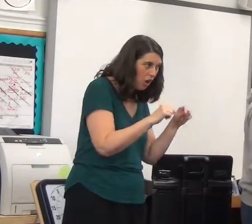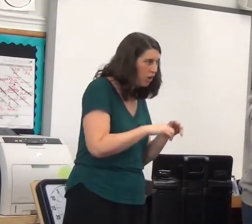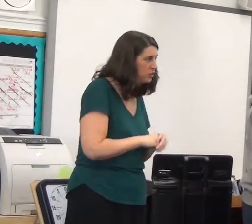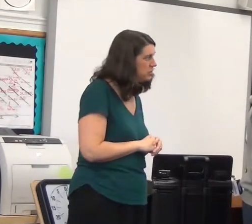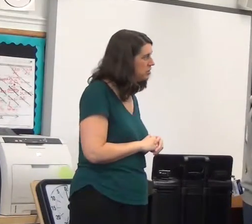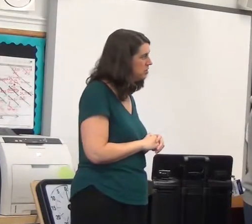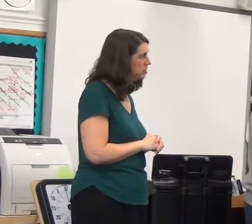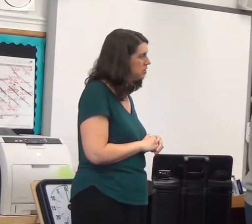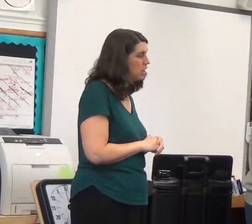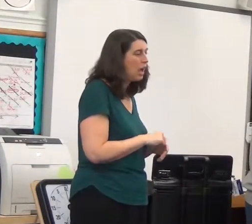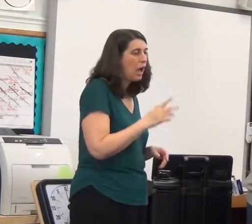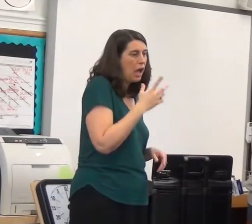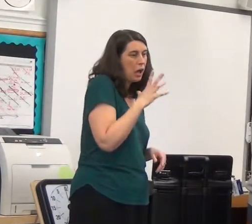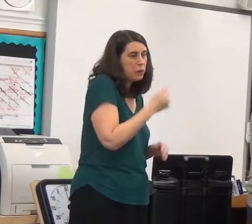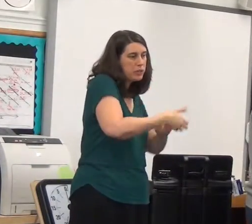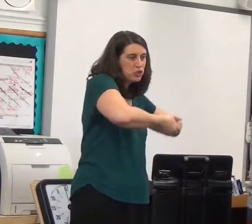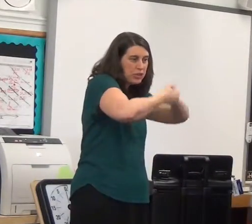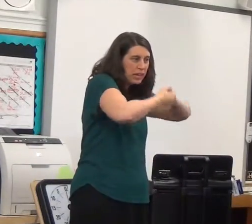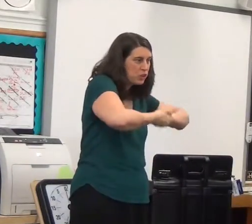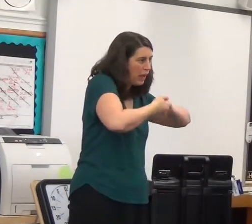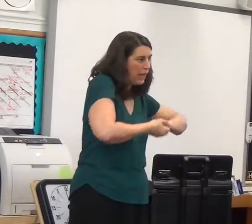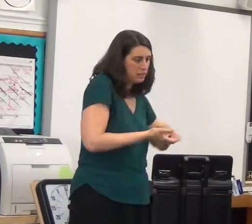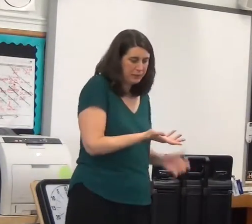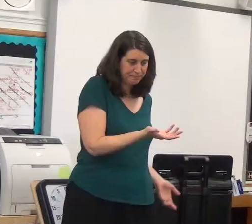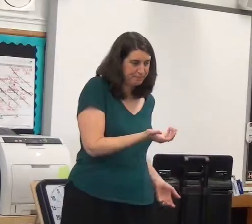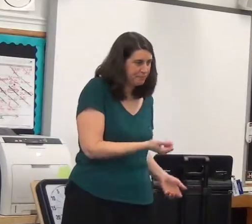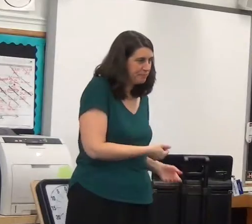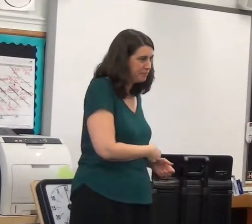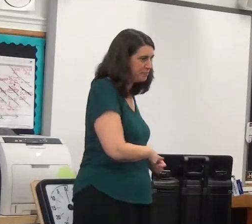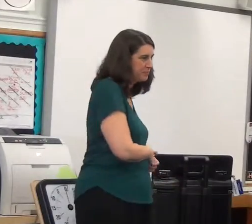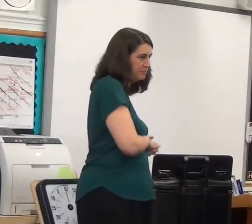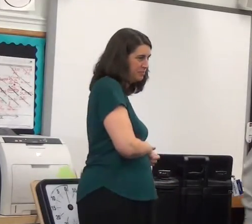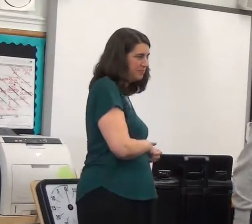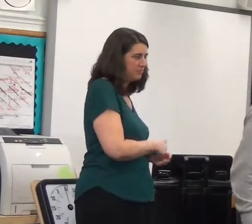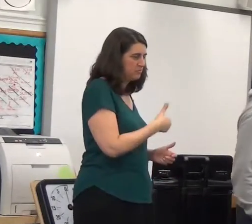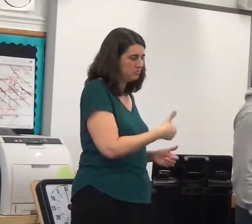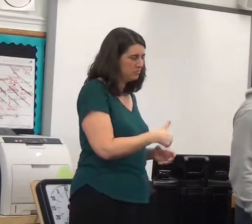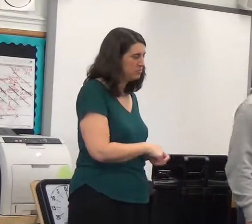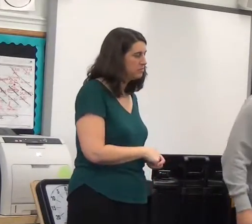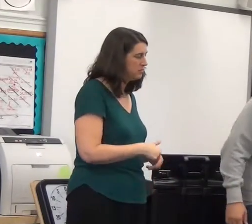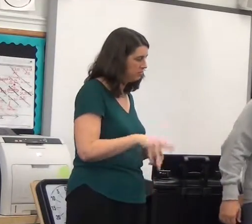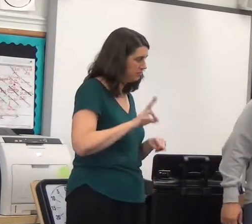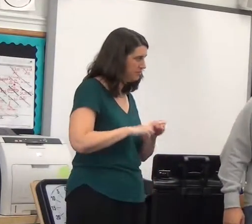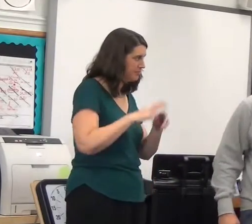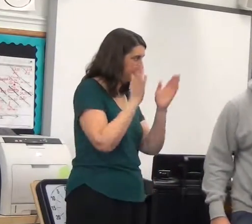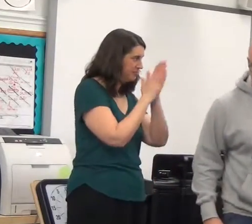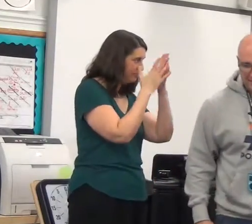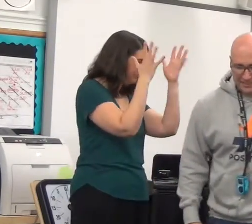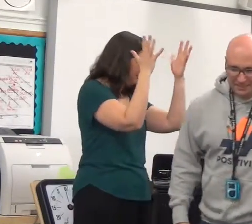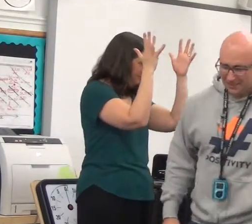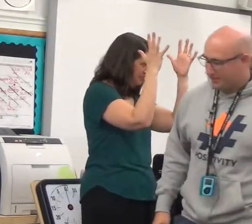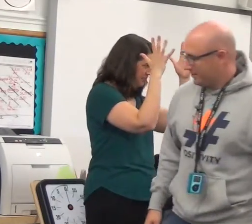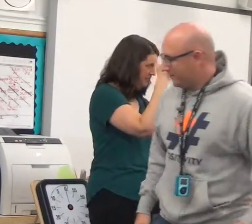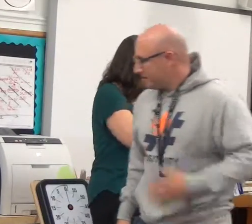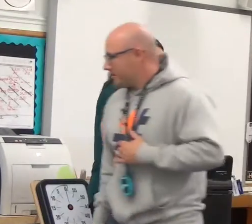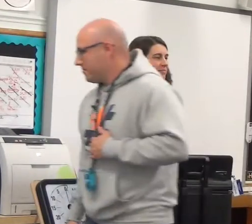Jason, I would shake your hand, but I can't, so I'll give you the little... thank you. And you may have a seat. Big hand for Jason!